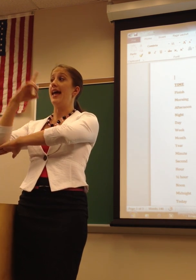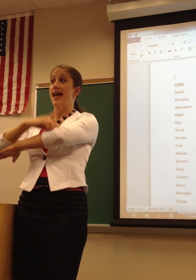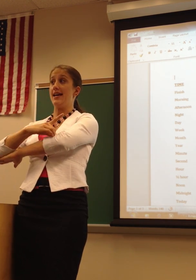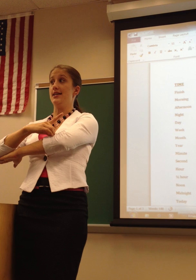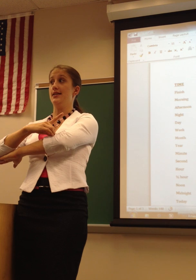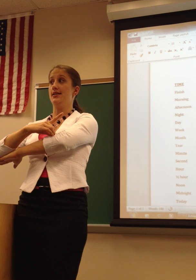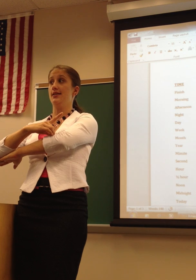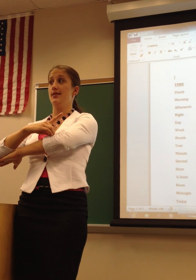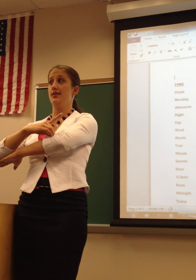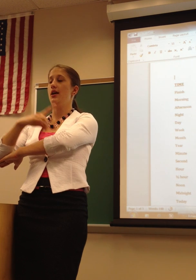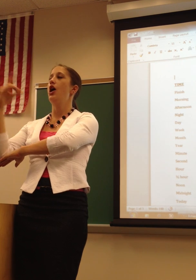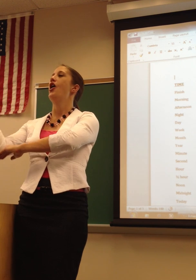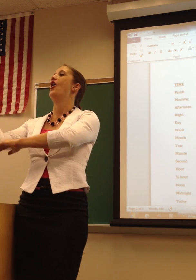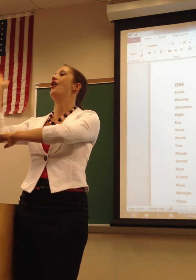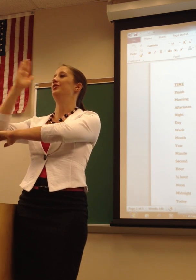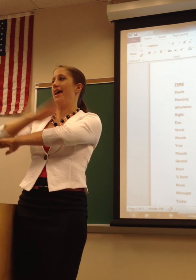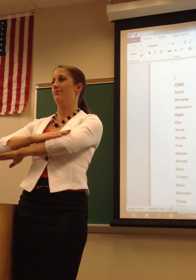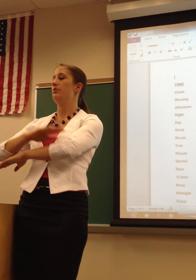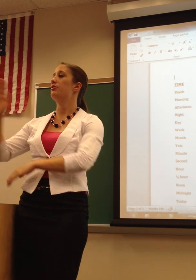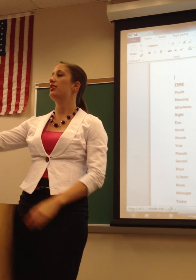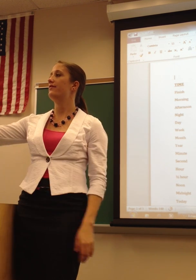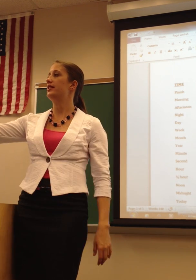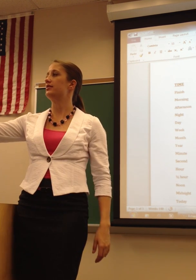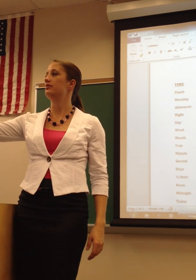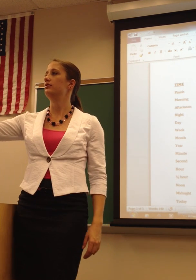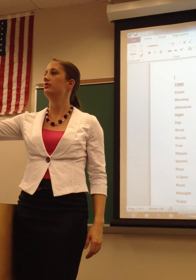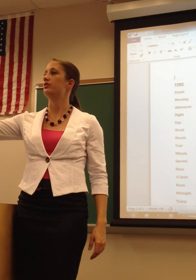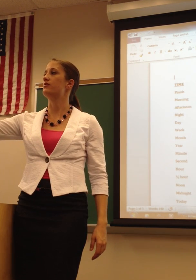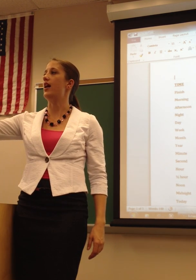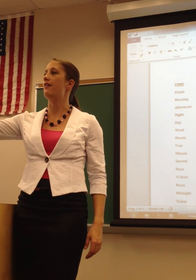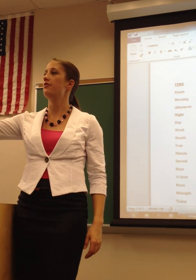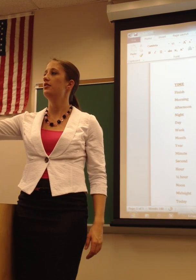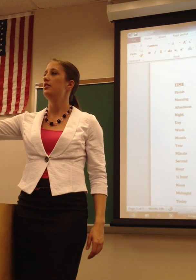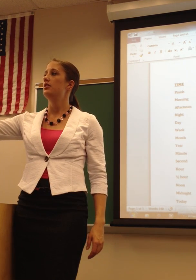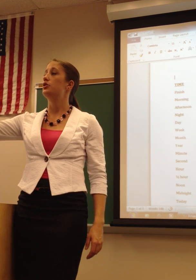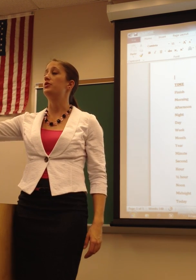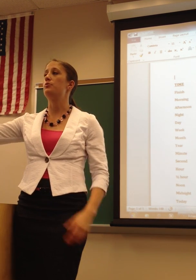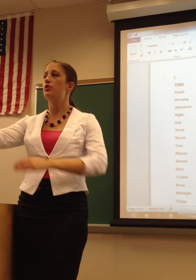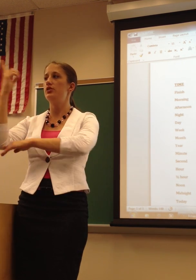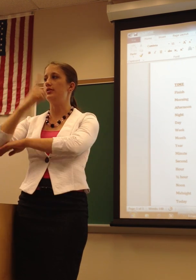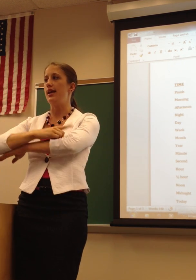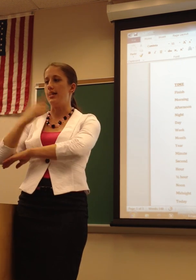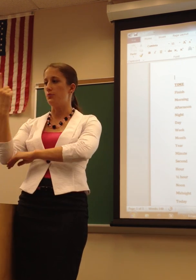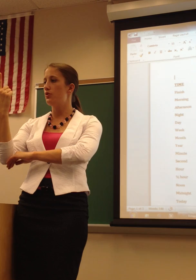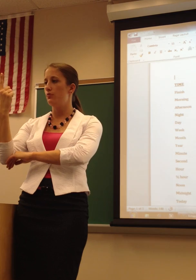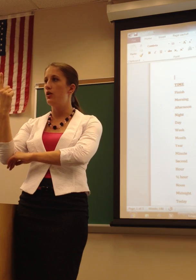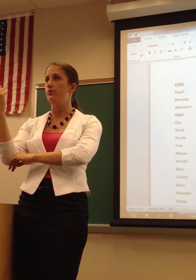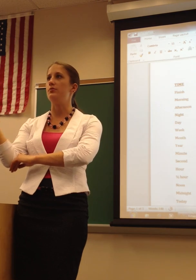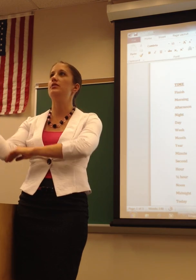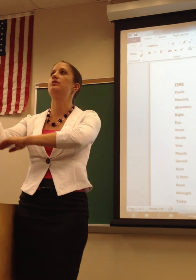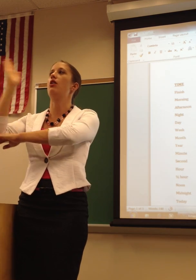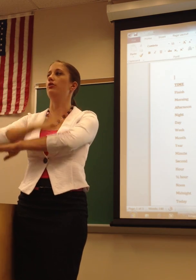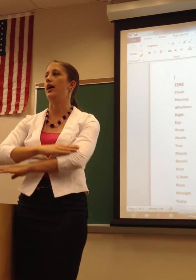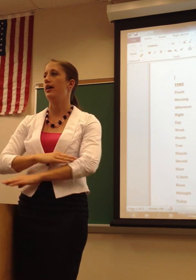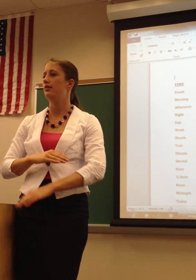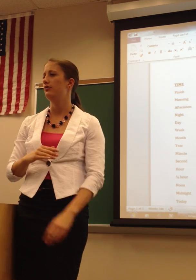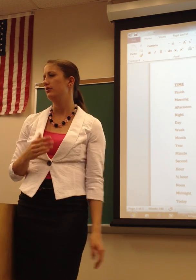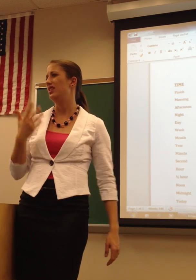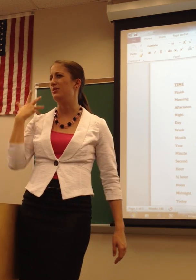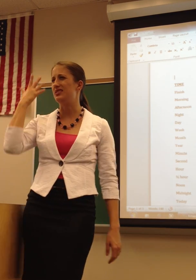Day, Oh, all day. Remember, Okay. think of it as, there's 5. So it's more than just day. It's more than 1, which means it's all day. That makes sense.